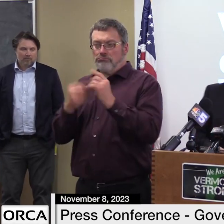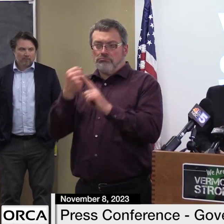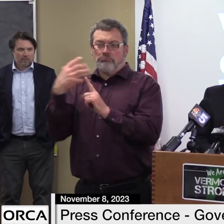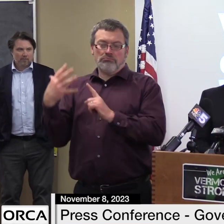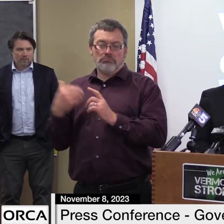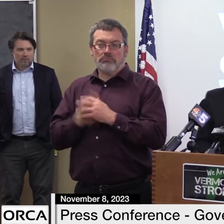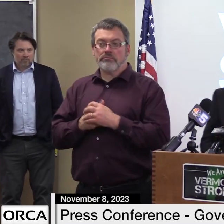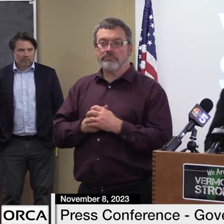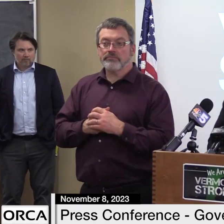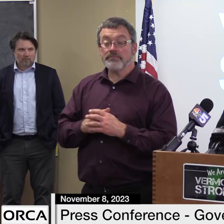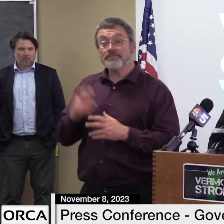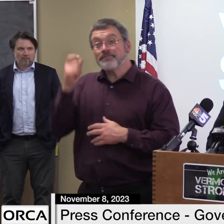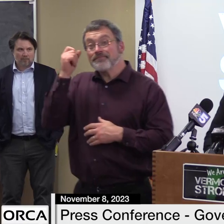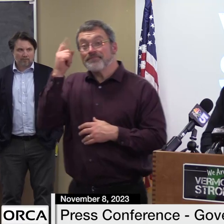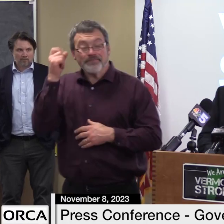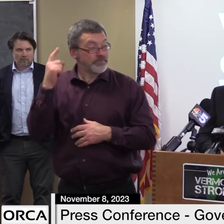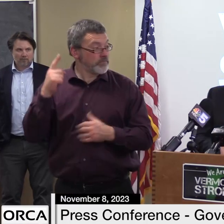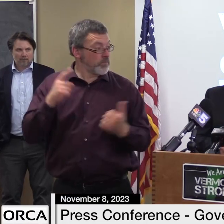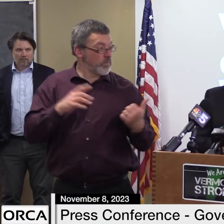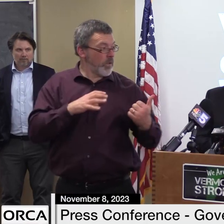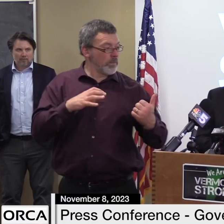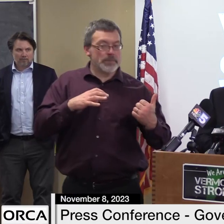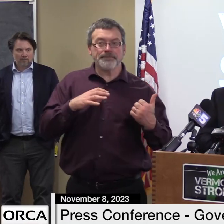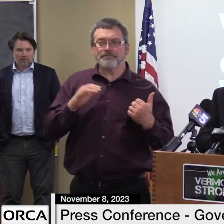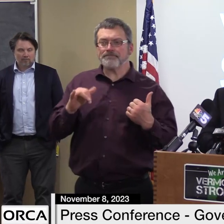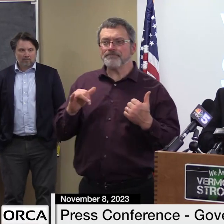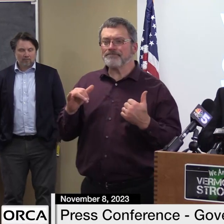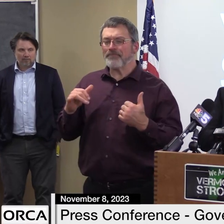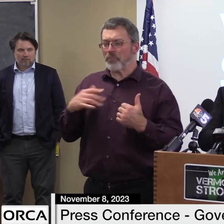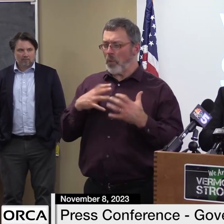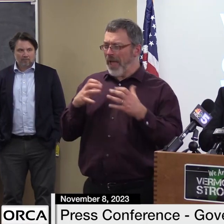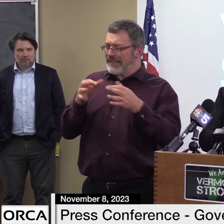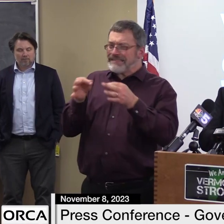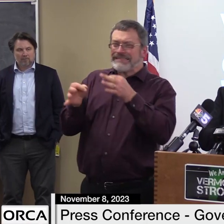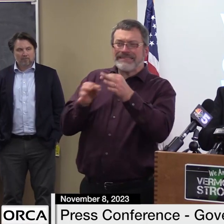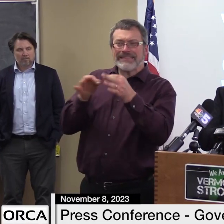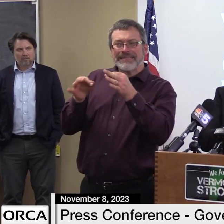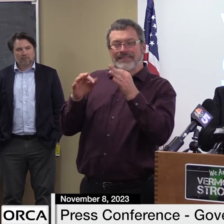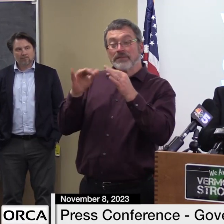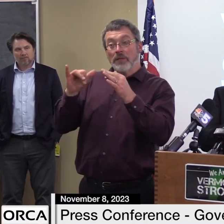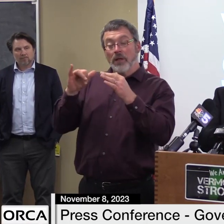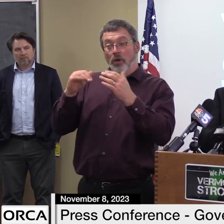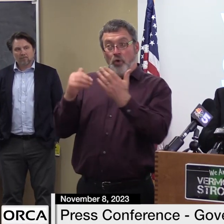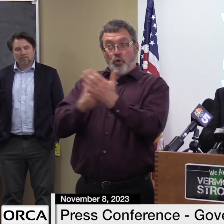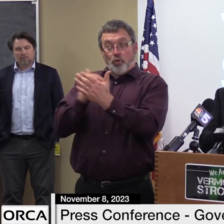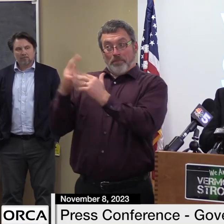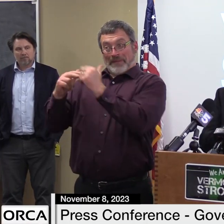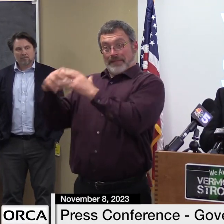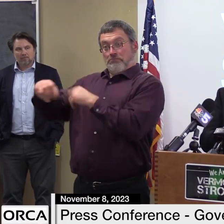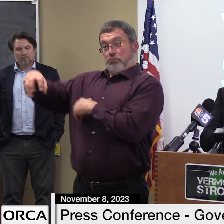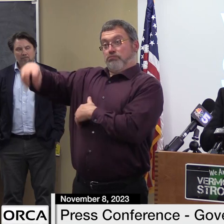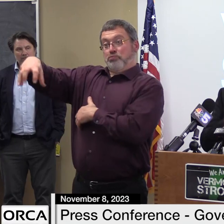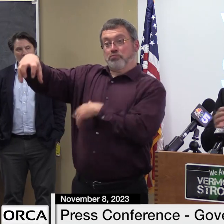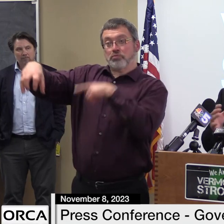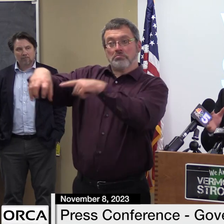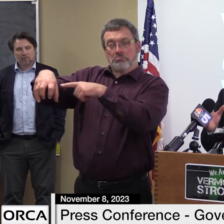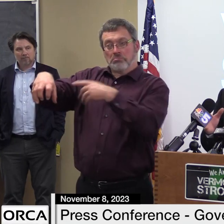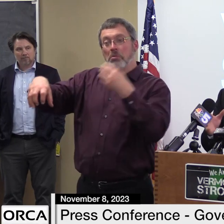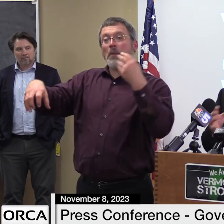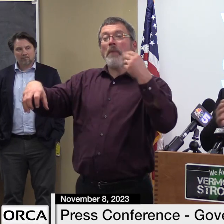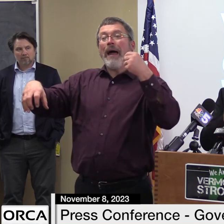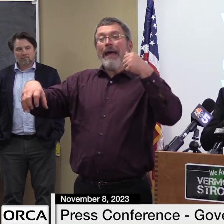so I cited a number before. We're seeing new construction of these publicly funded units approaching